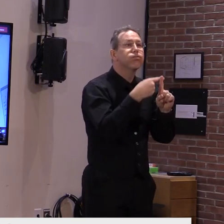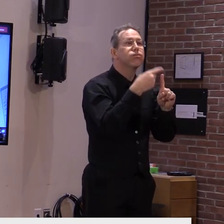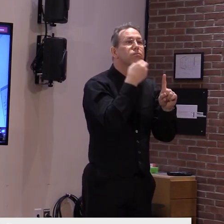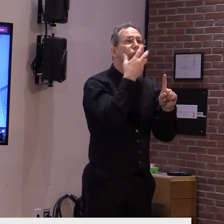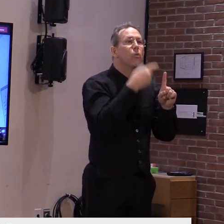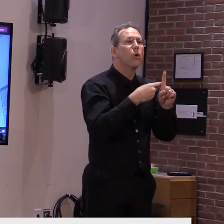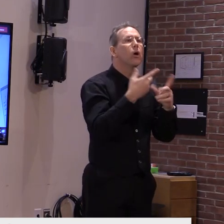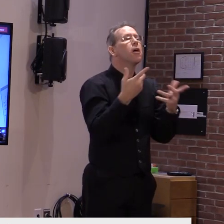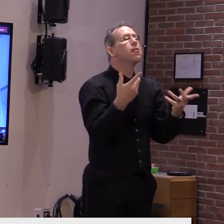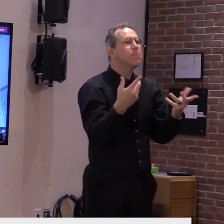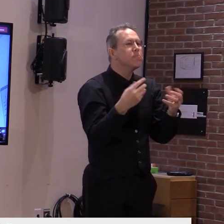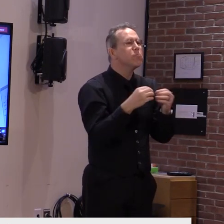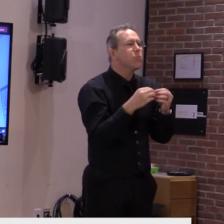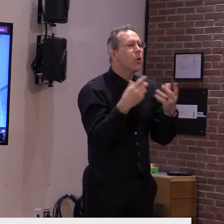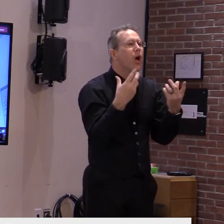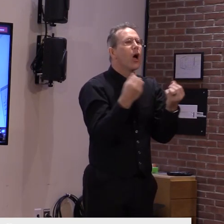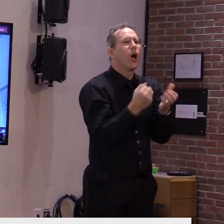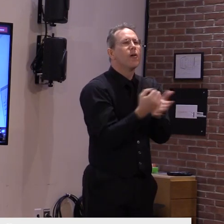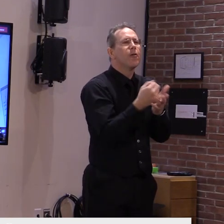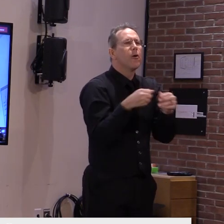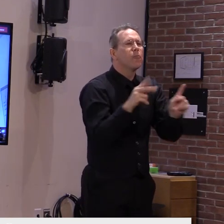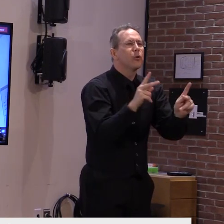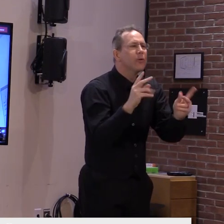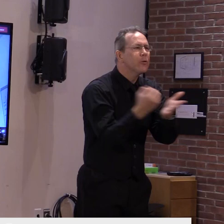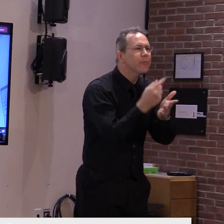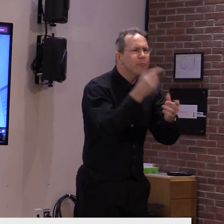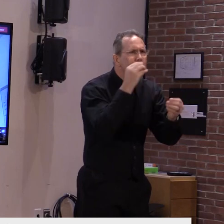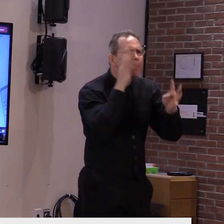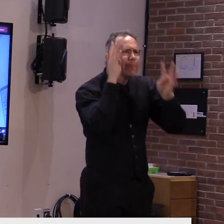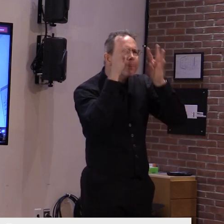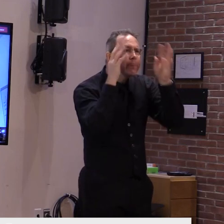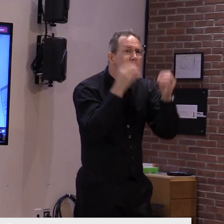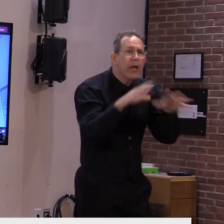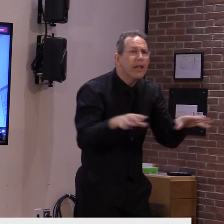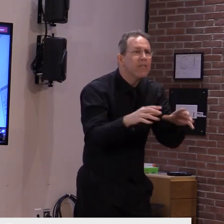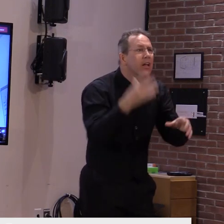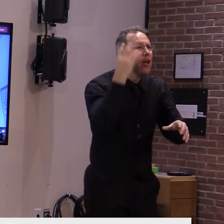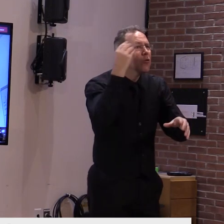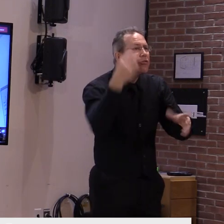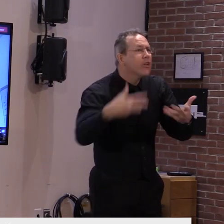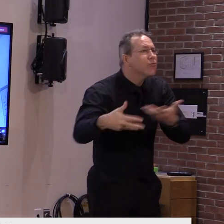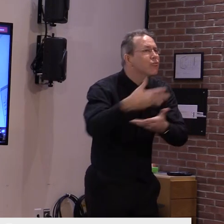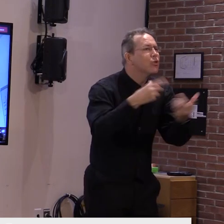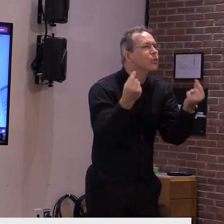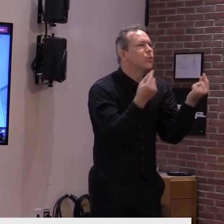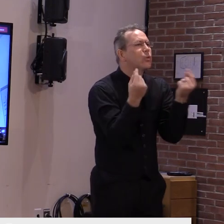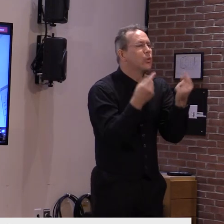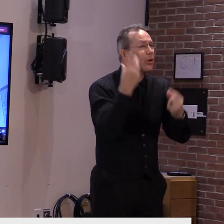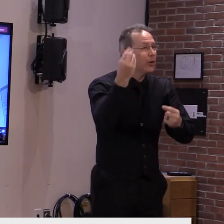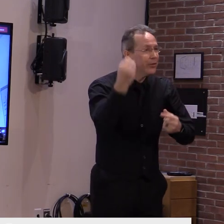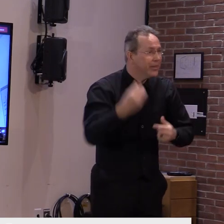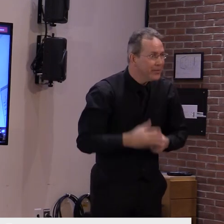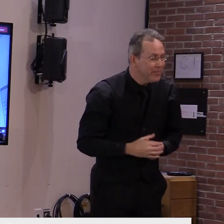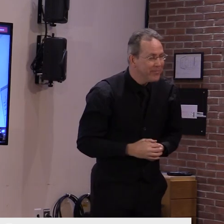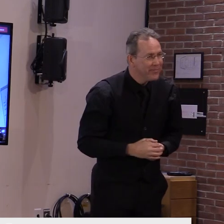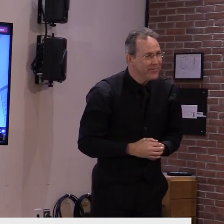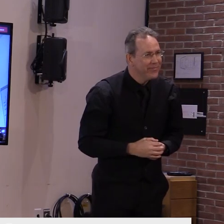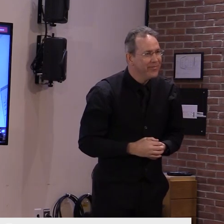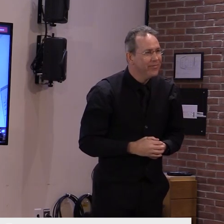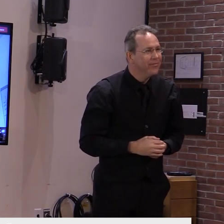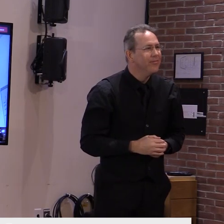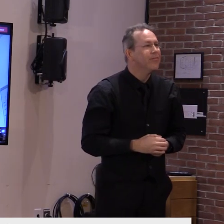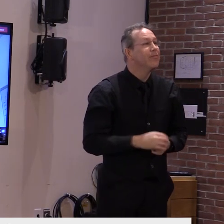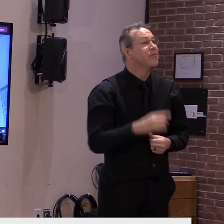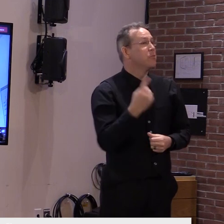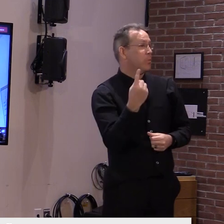emerge for creative solutions to challenges such as distancing requirements. I thought I would highlight an example of one such solution from the Windsor